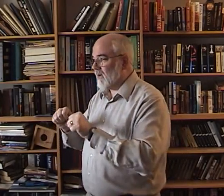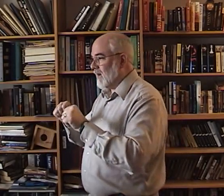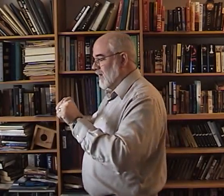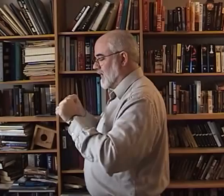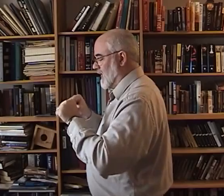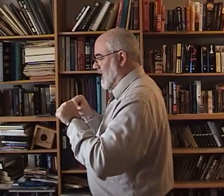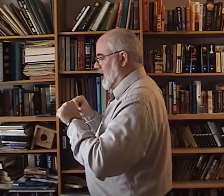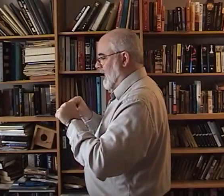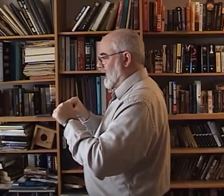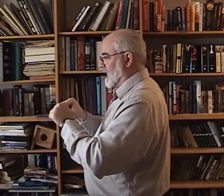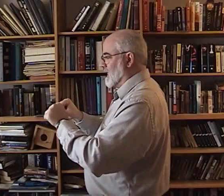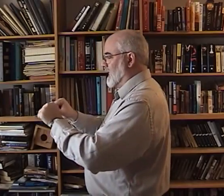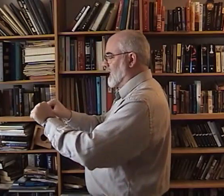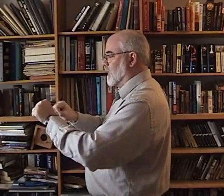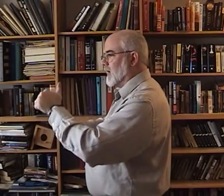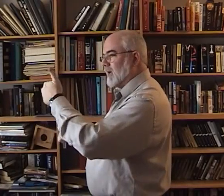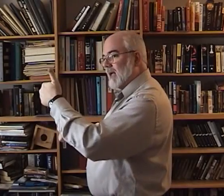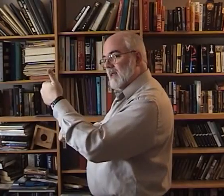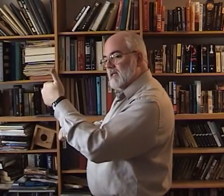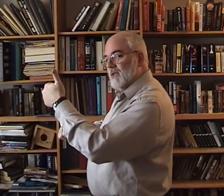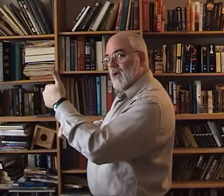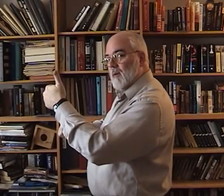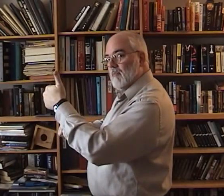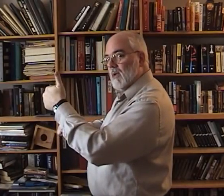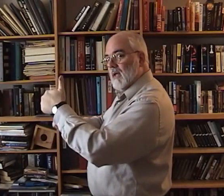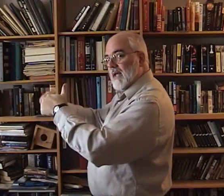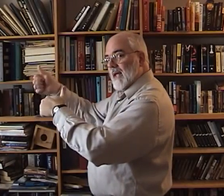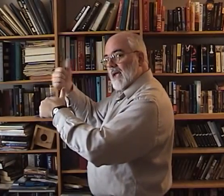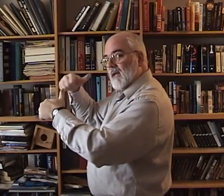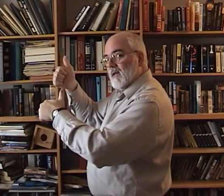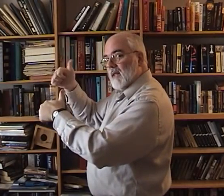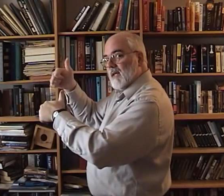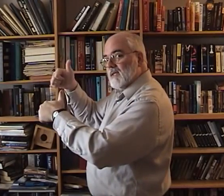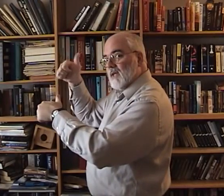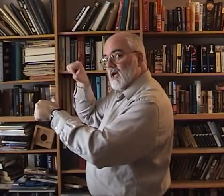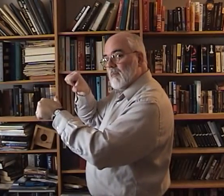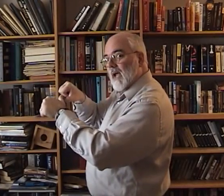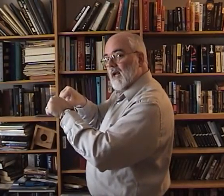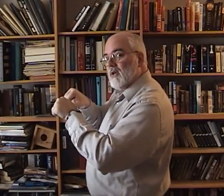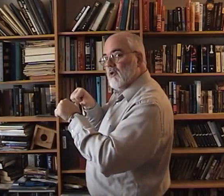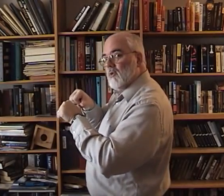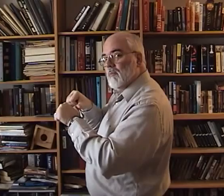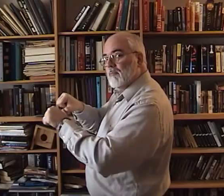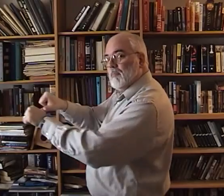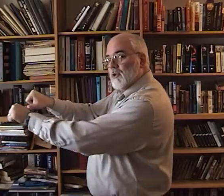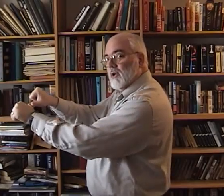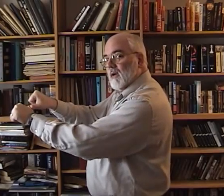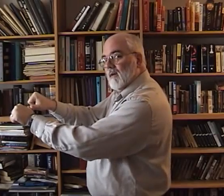right? Continuing. You take this thumb, and you take this thumb, and you push it.